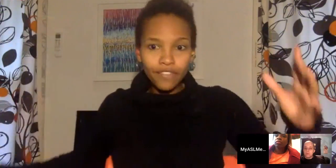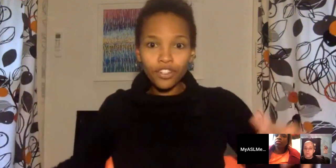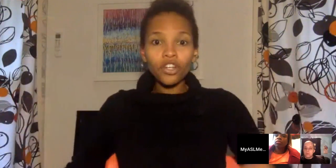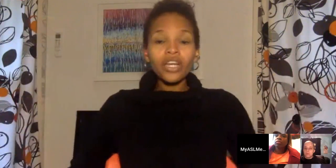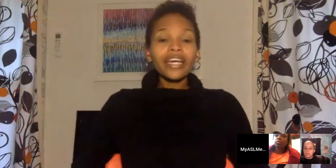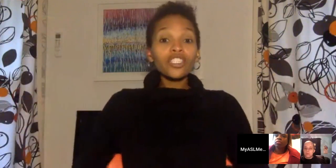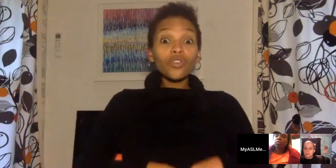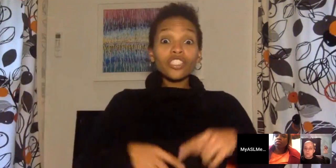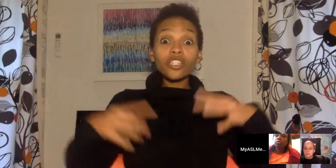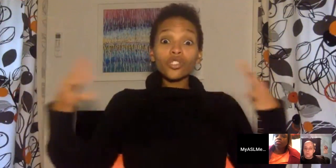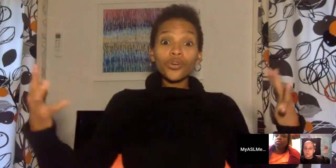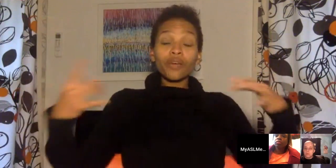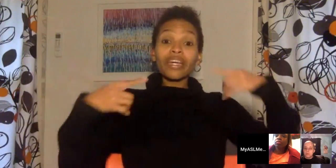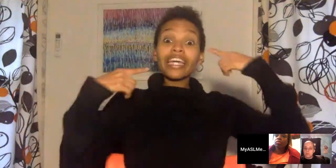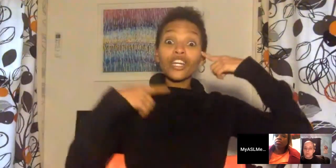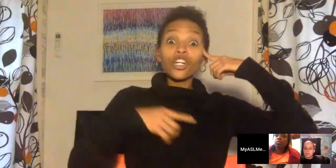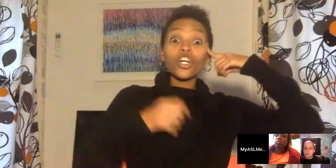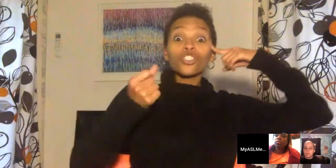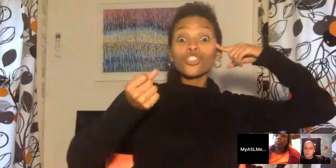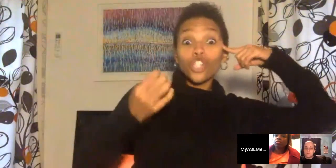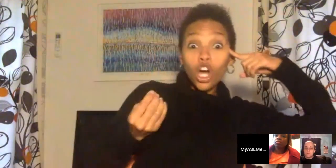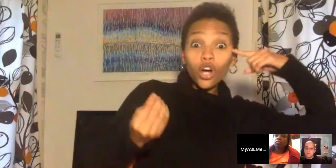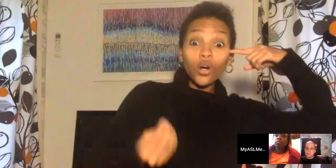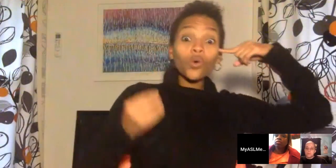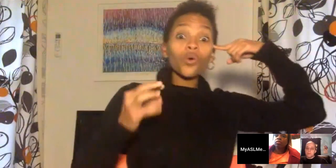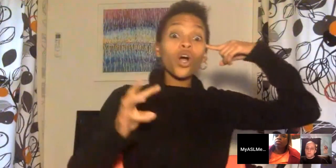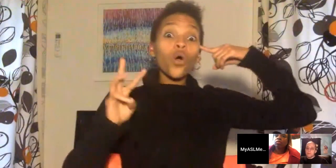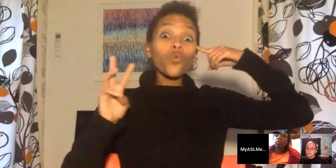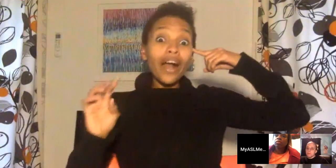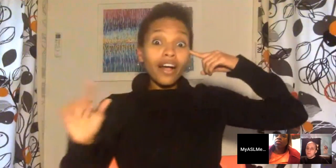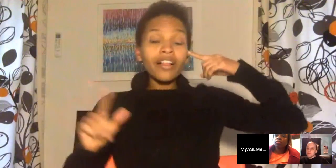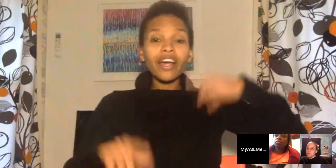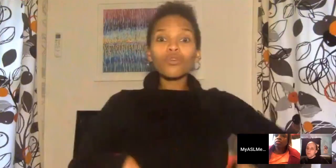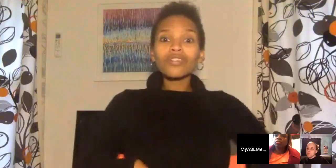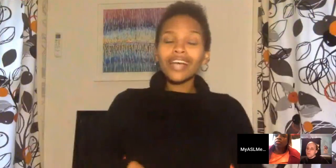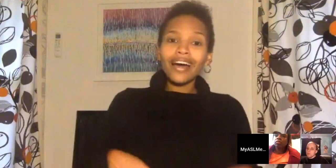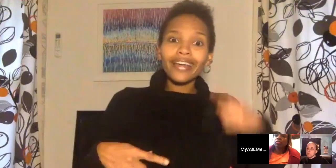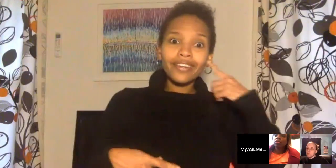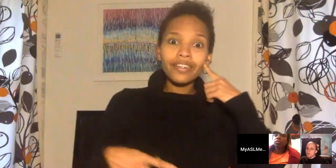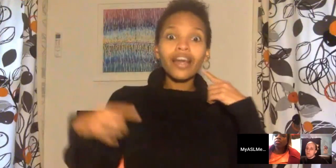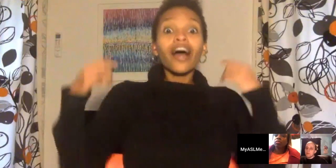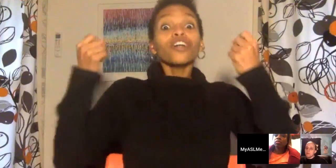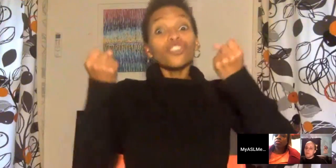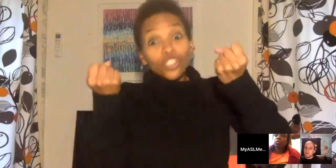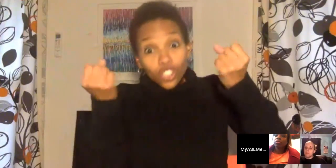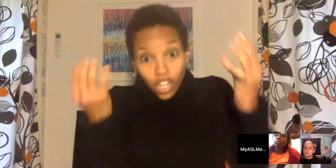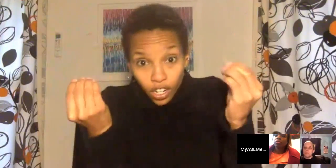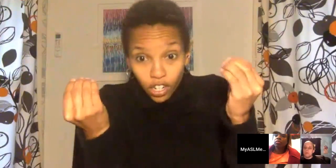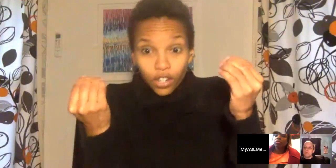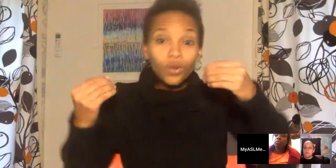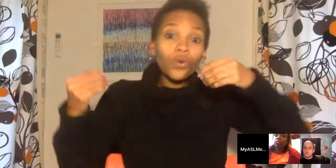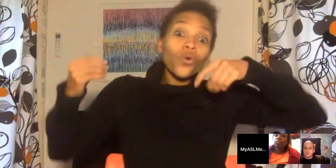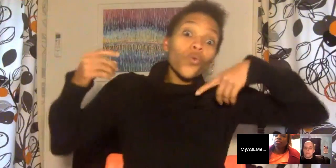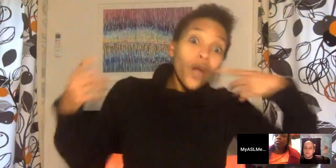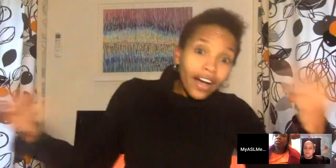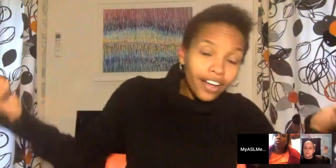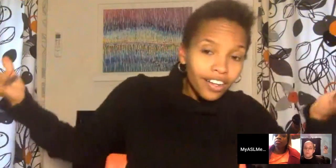whatever. And so they start the story. We hear so well, and we'll sign so